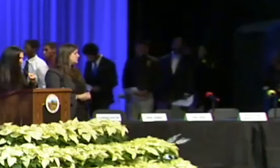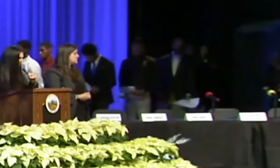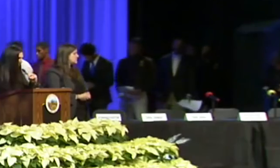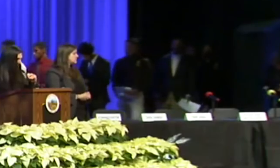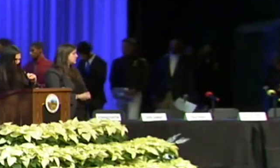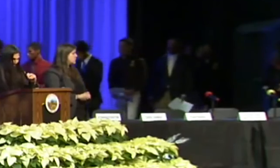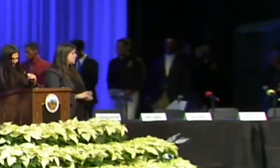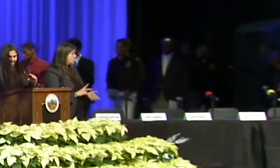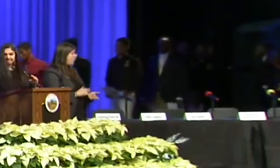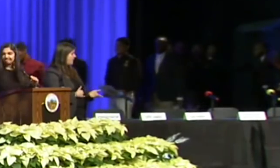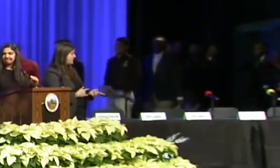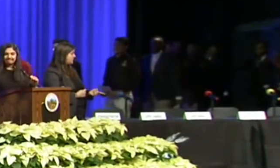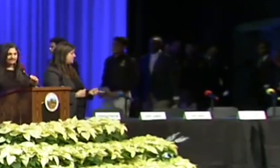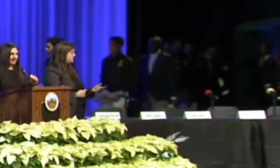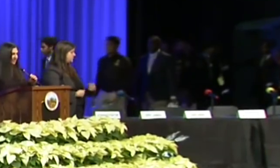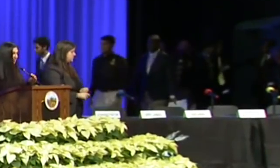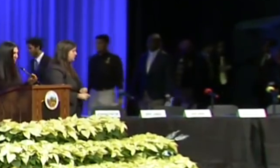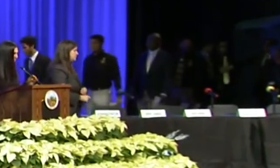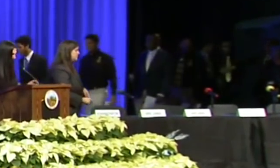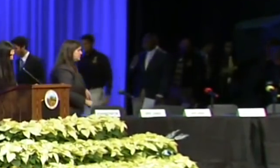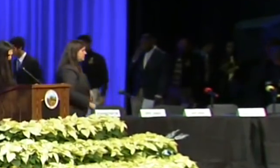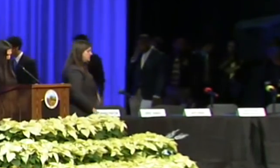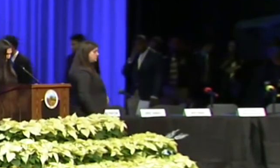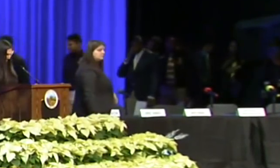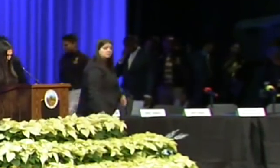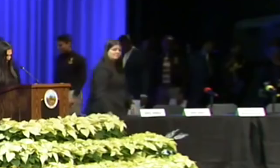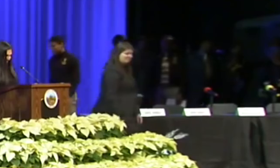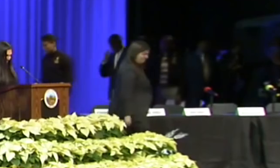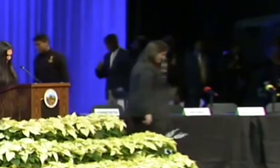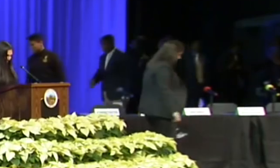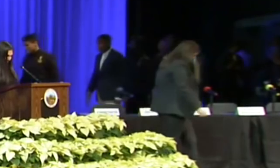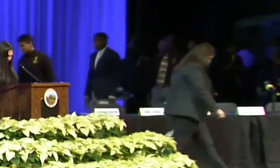To move the mic down. It's a little tall.